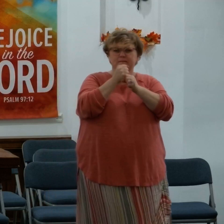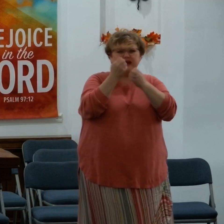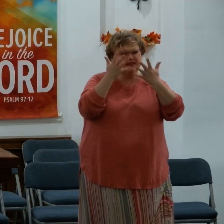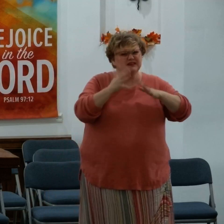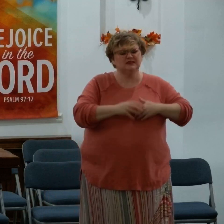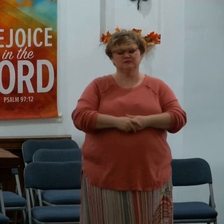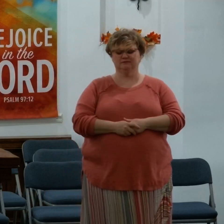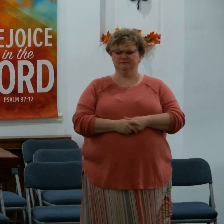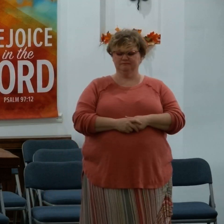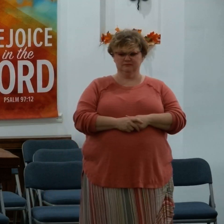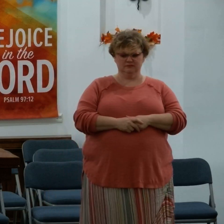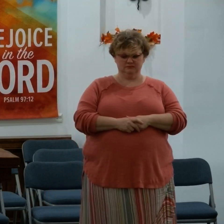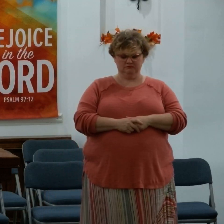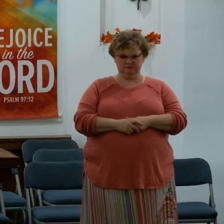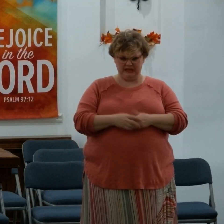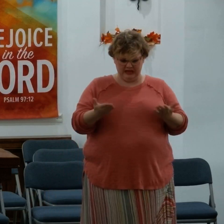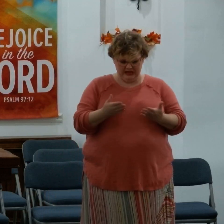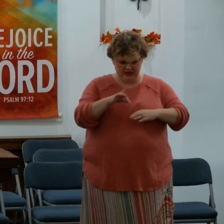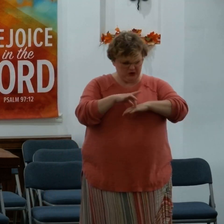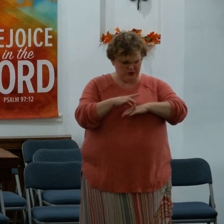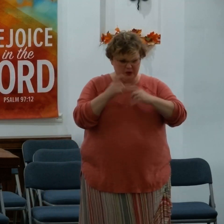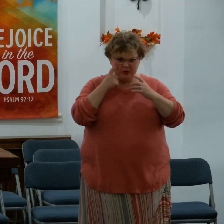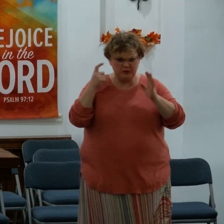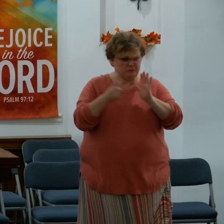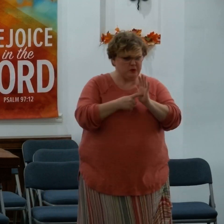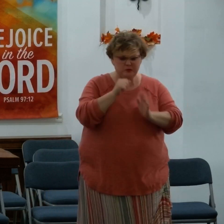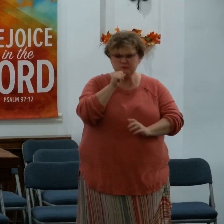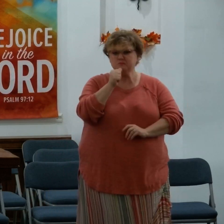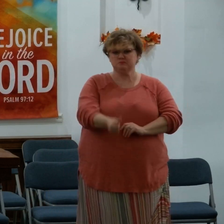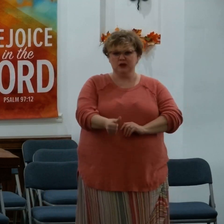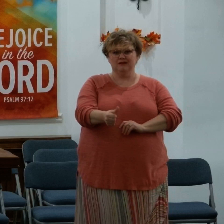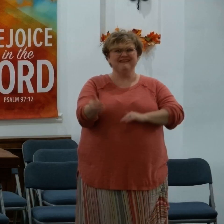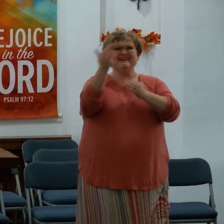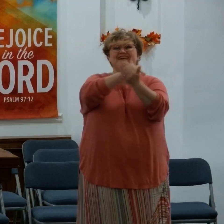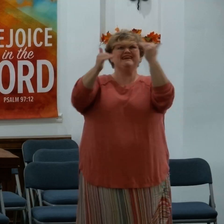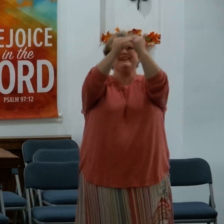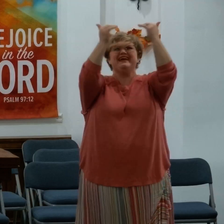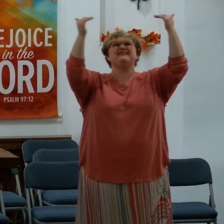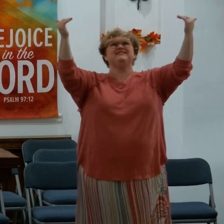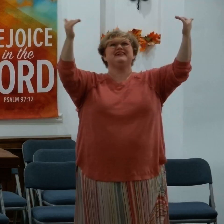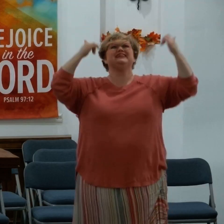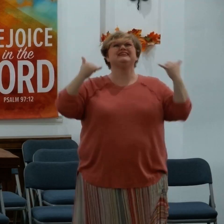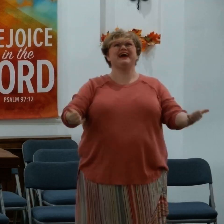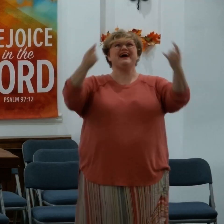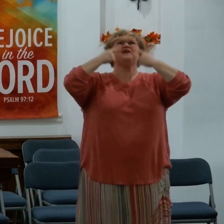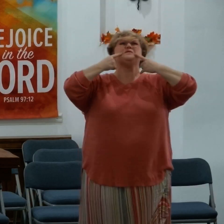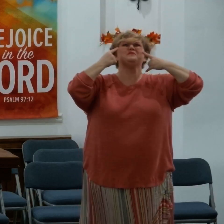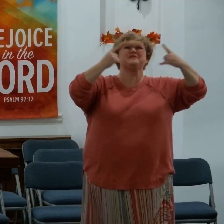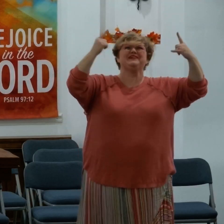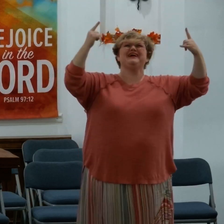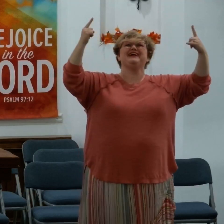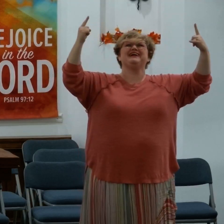sacrifices made, I noticed on the earth, but in heaven now